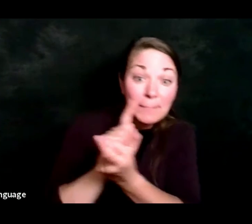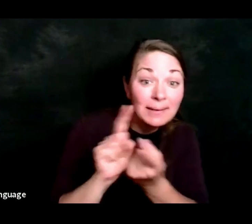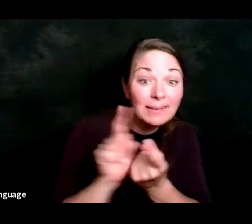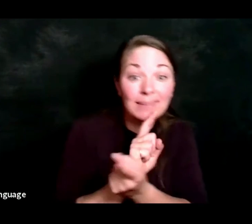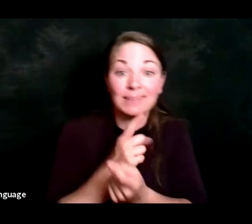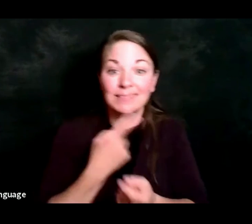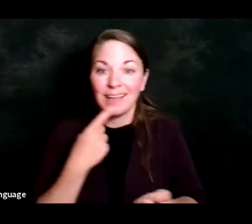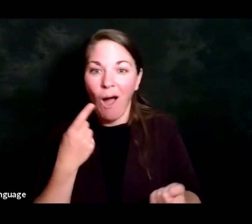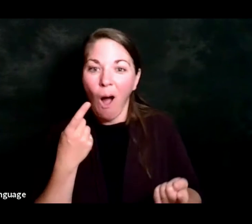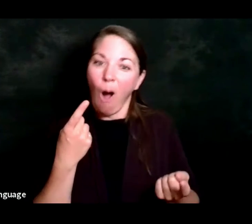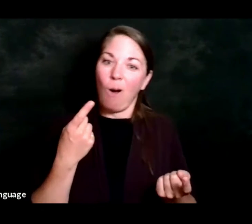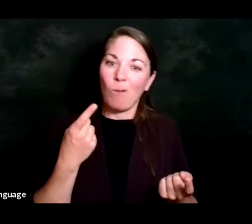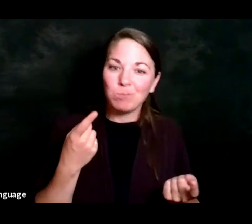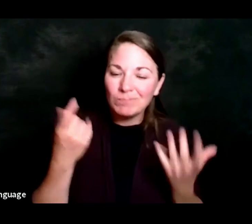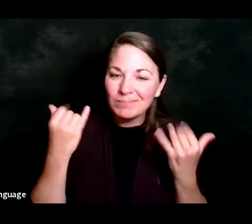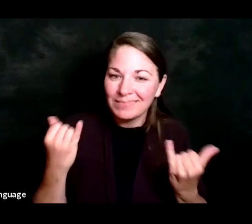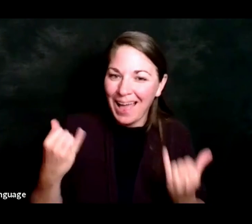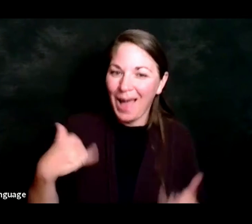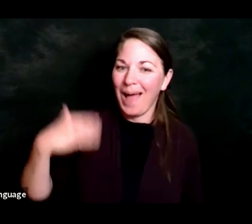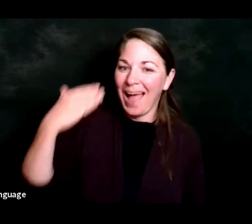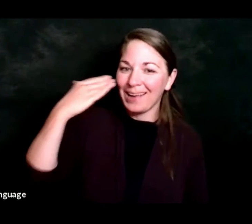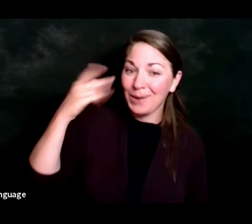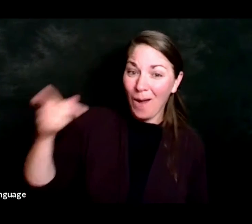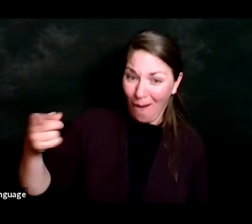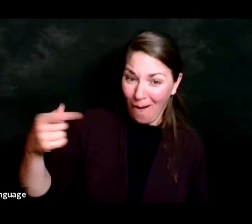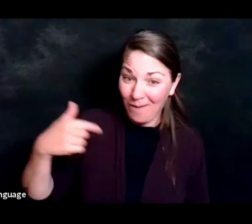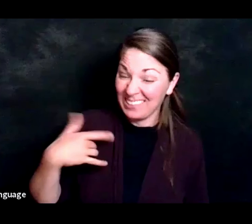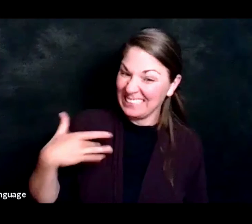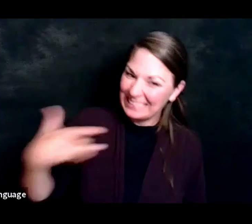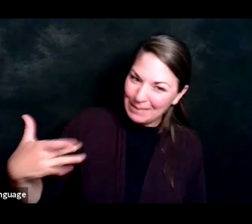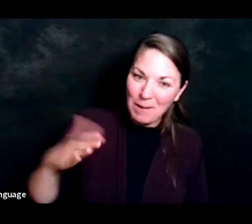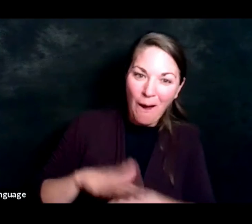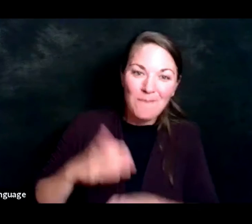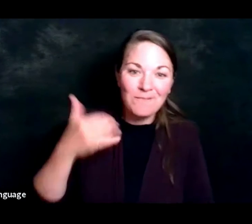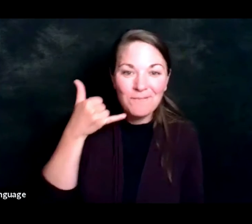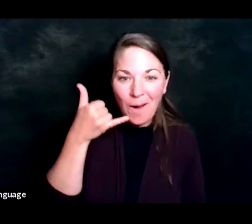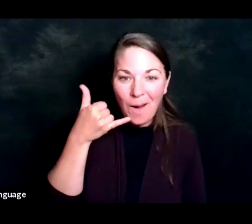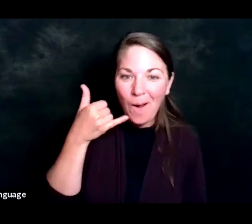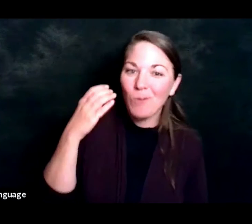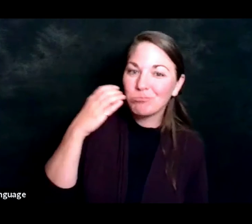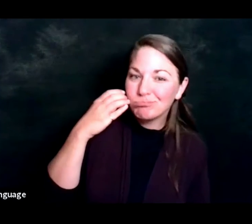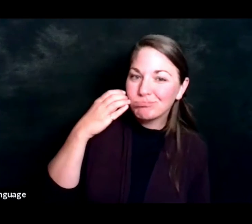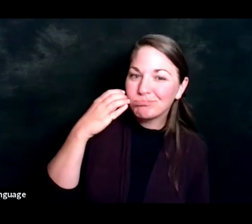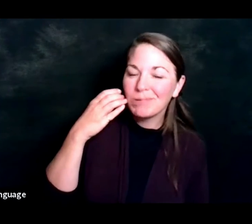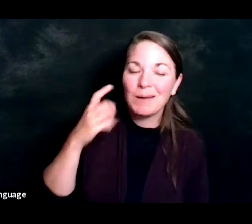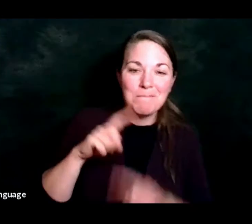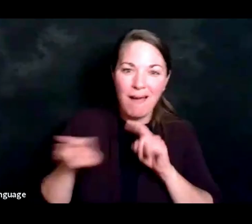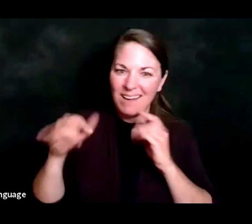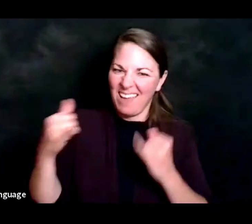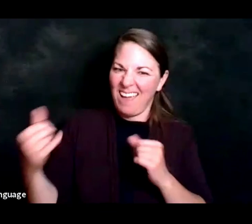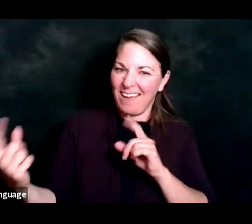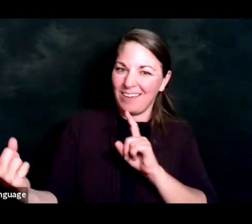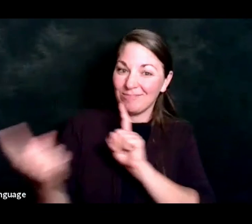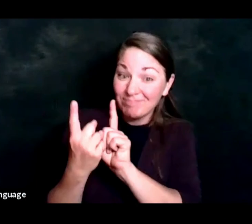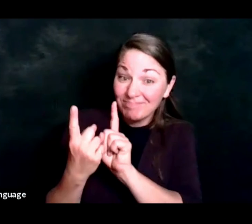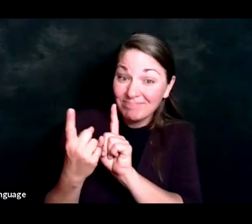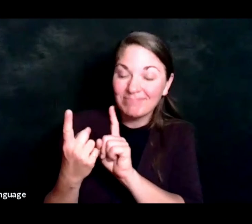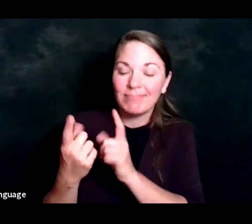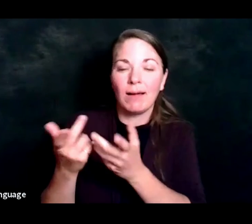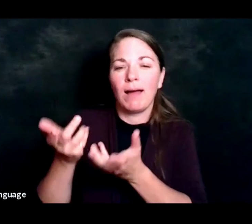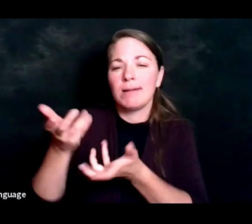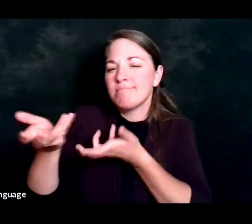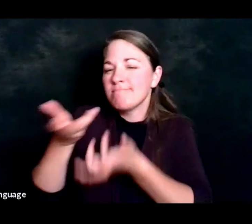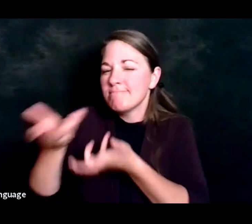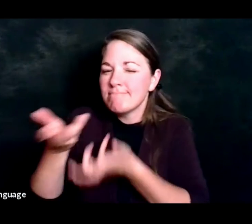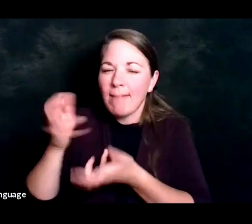now I recognize the voice that I hear on the end of the phone. I can put a face with it. And I just think just continuing to build on